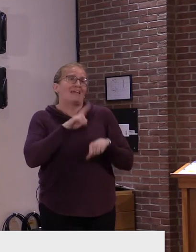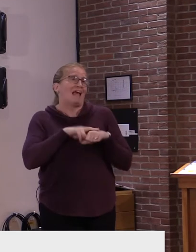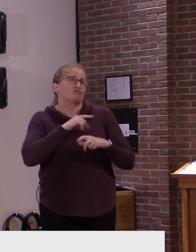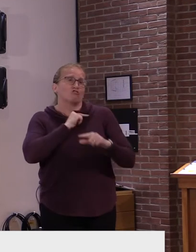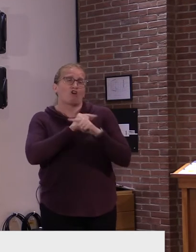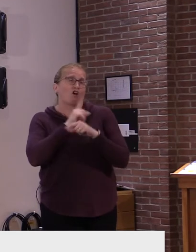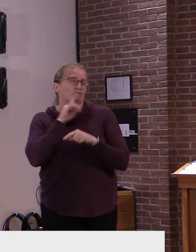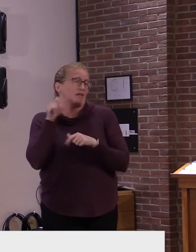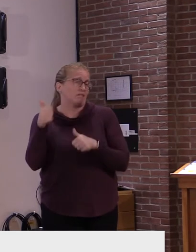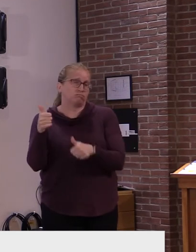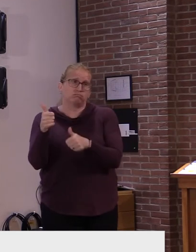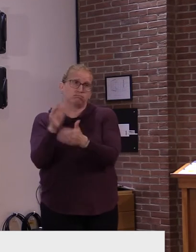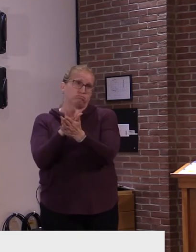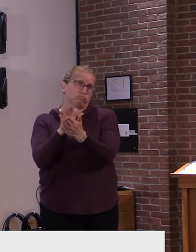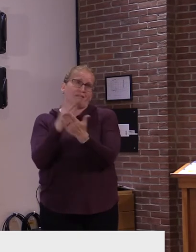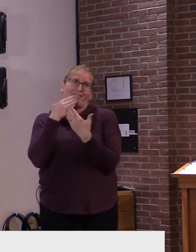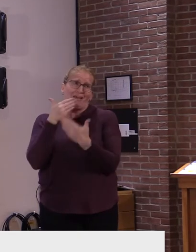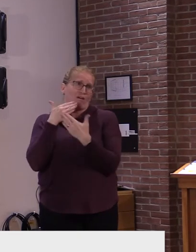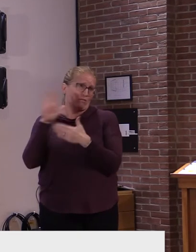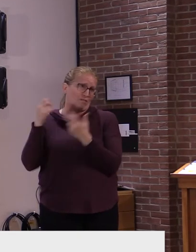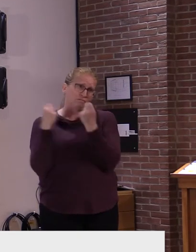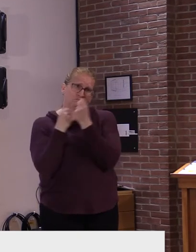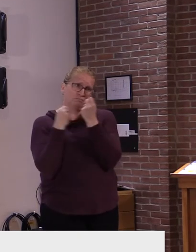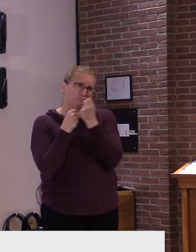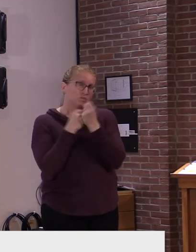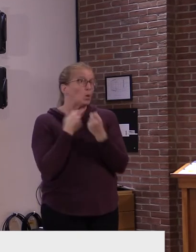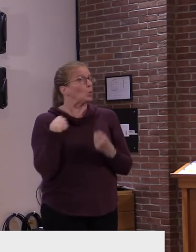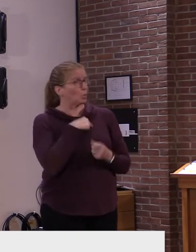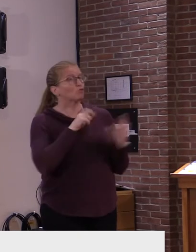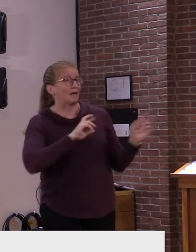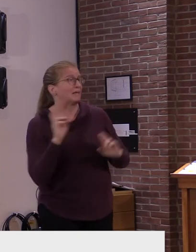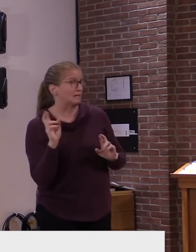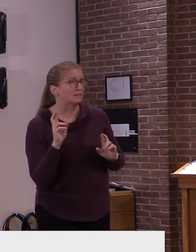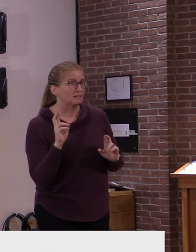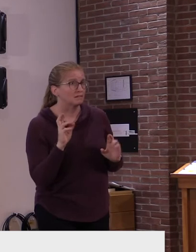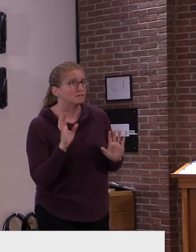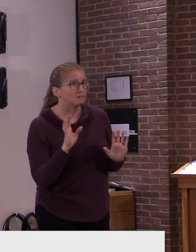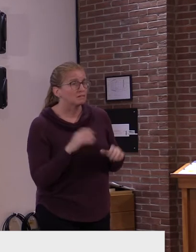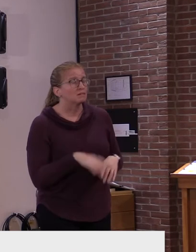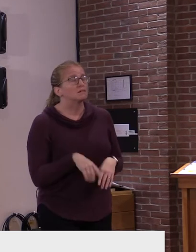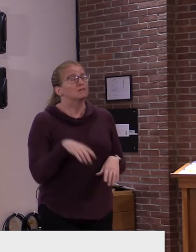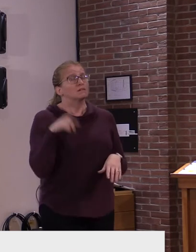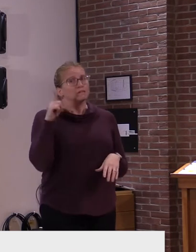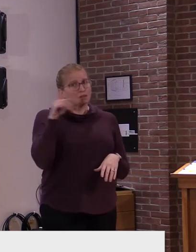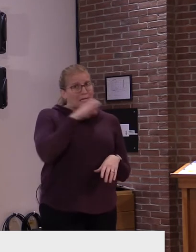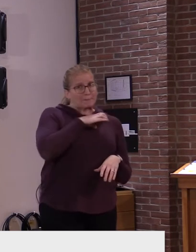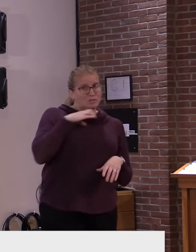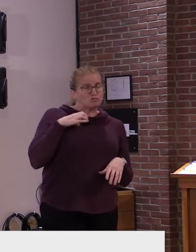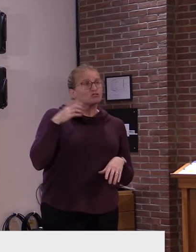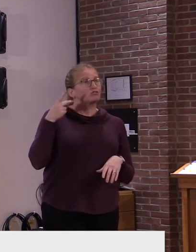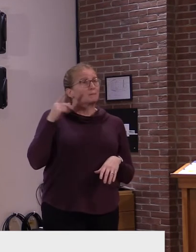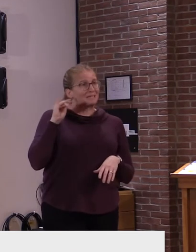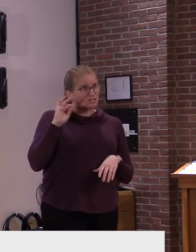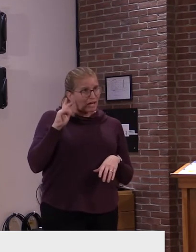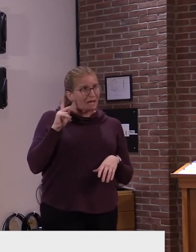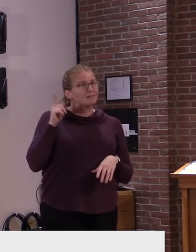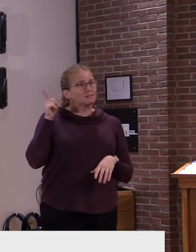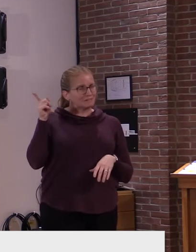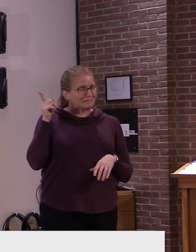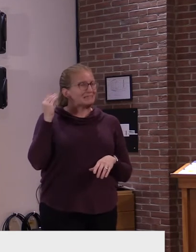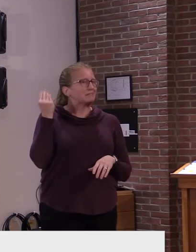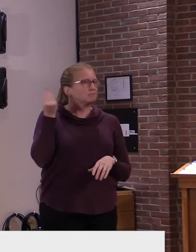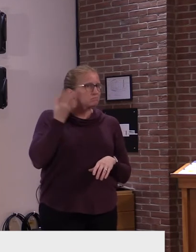a lot of credit so we're ready uh if need be we still commissioner p check does provide